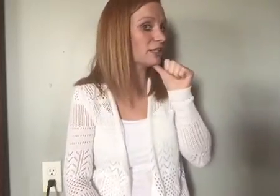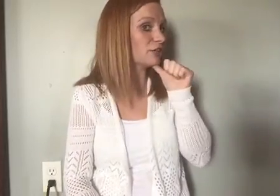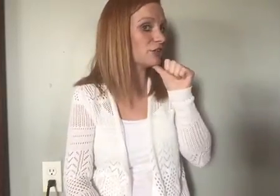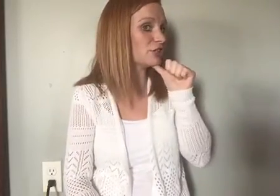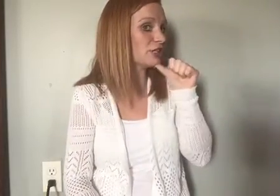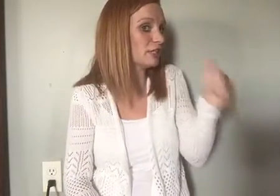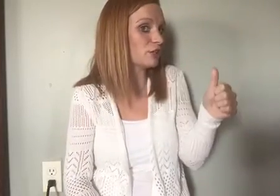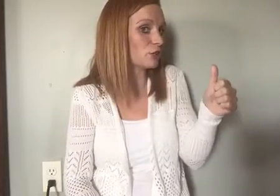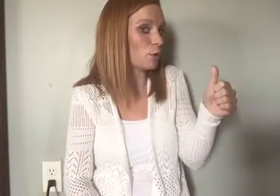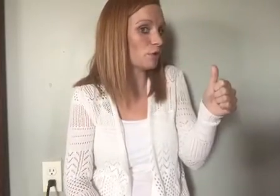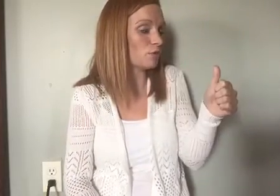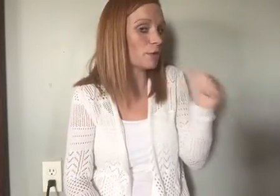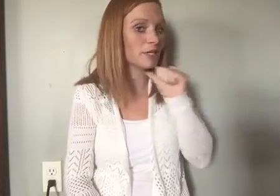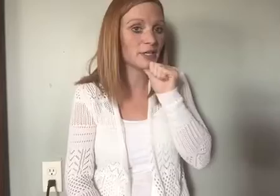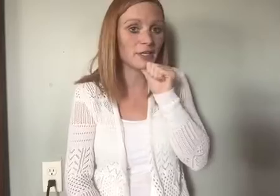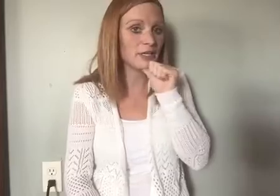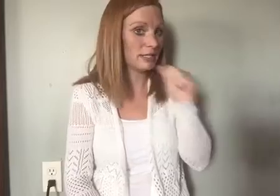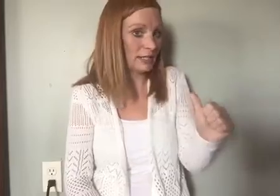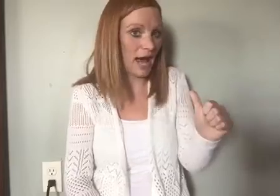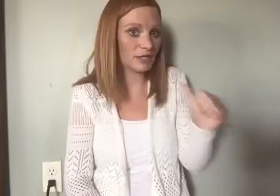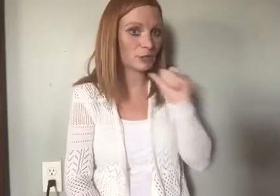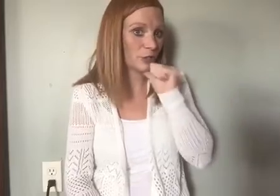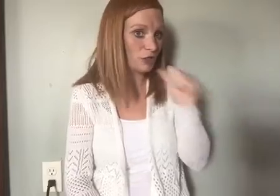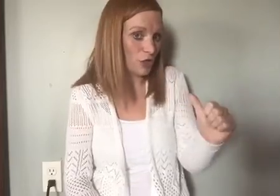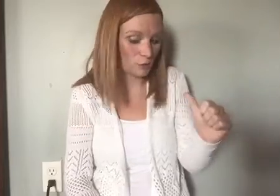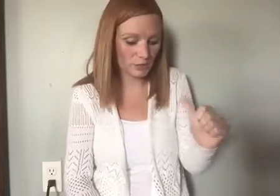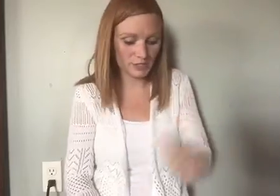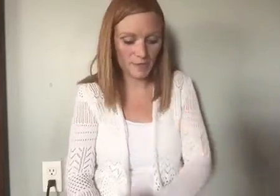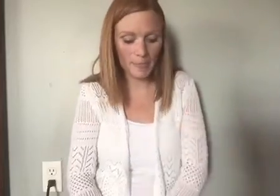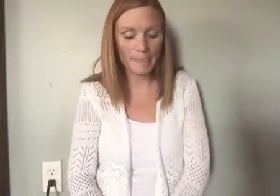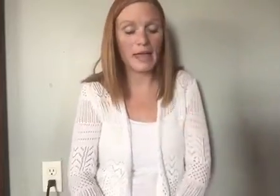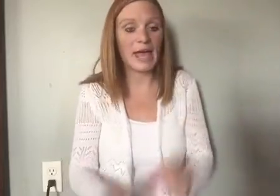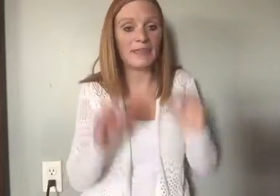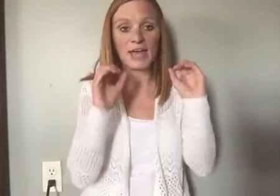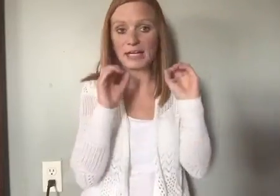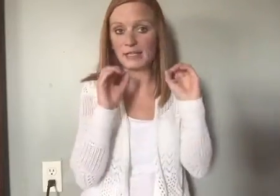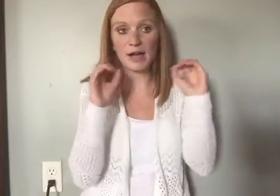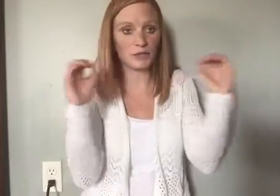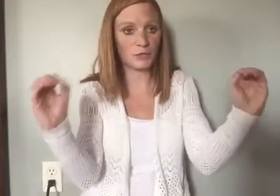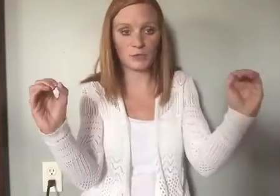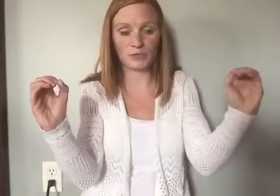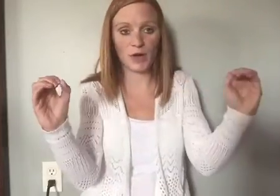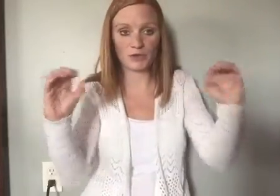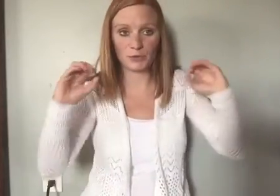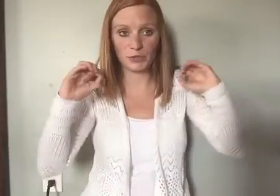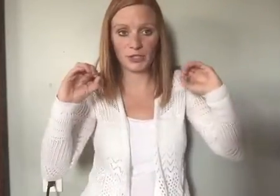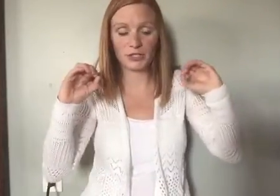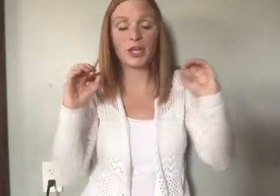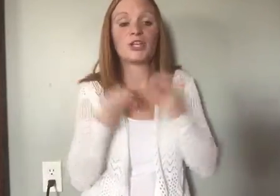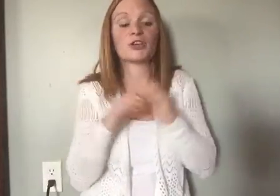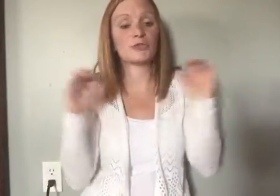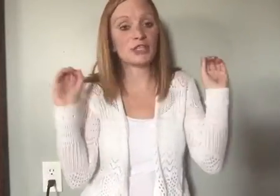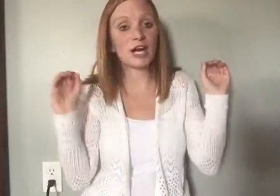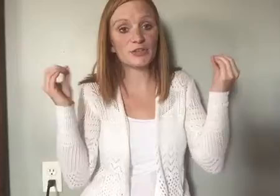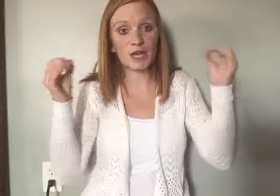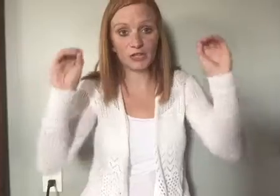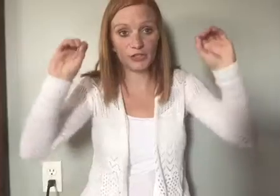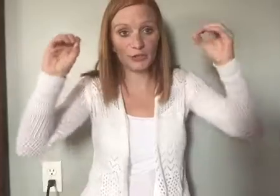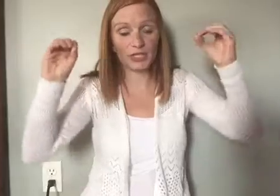under your chin, and you're going to pull it forward. Not or don't. And then none, which we've also learned. So for none, you got your 2